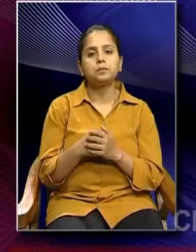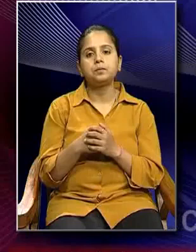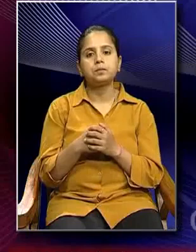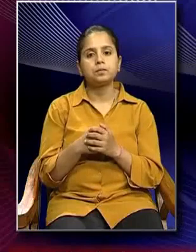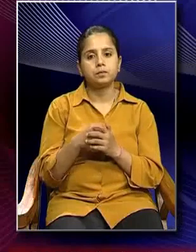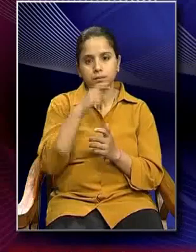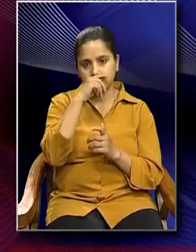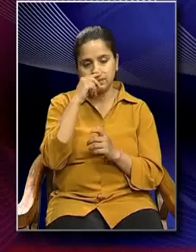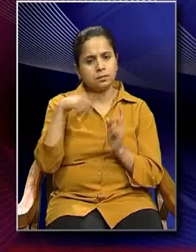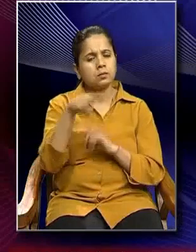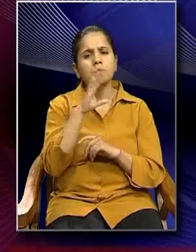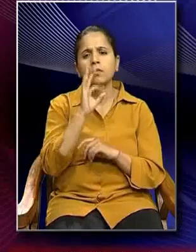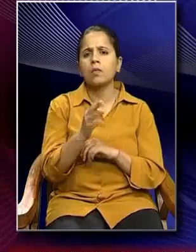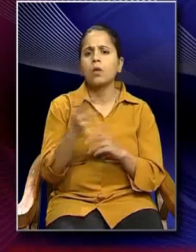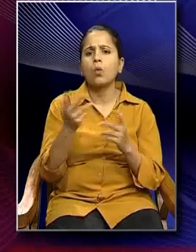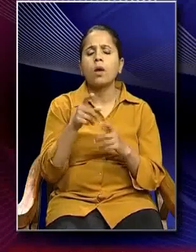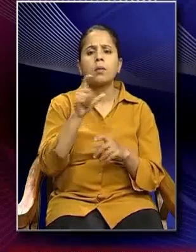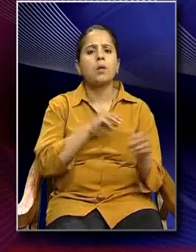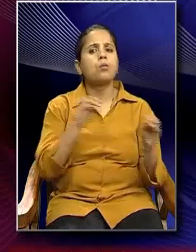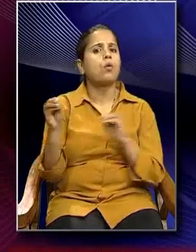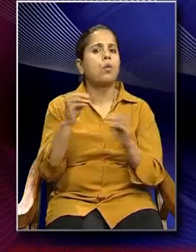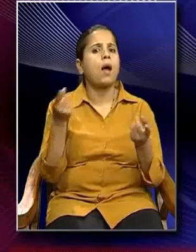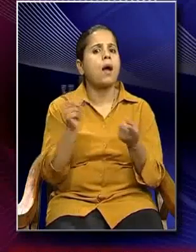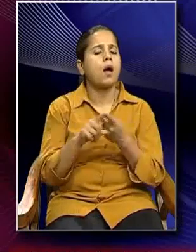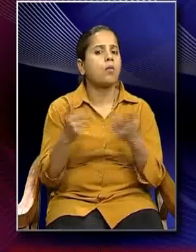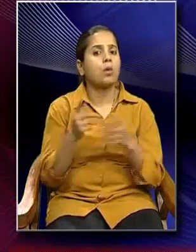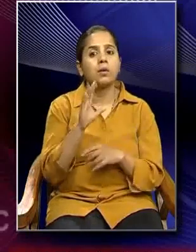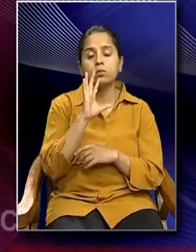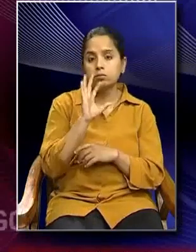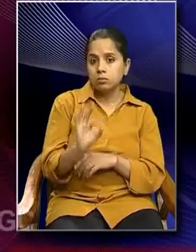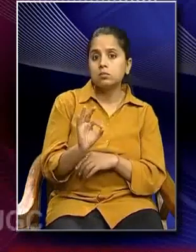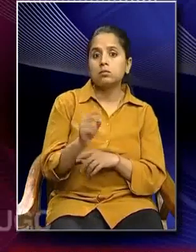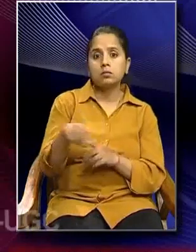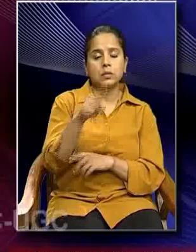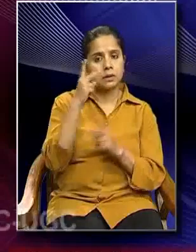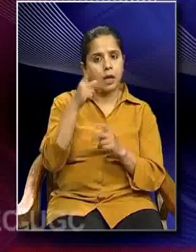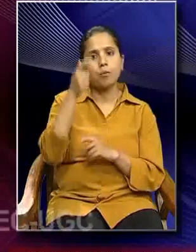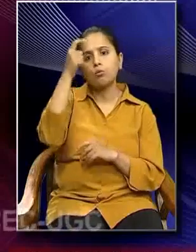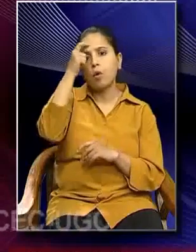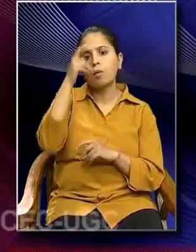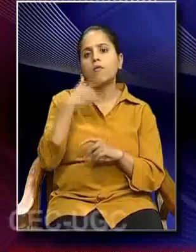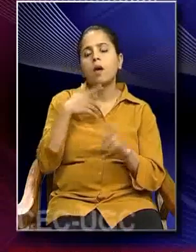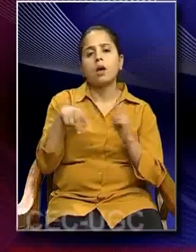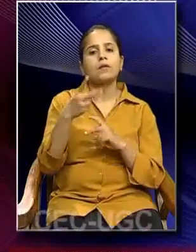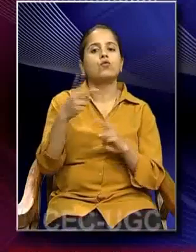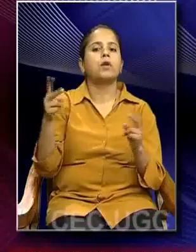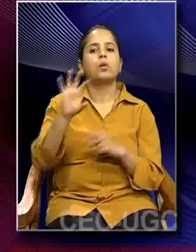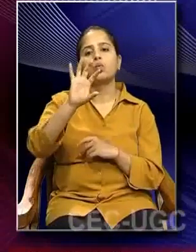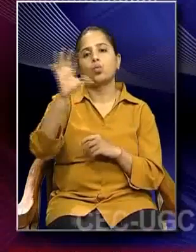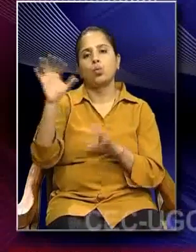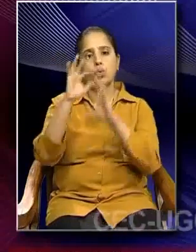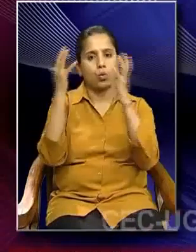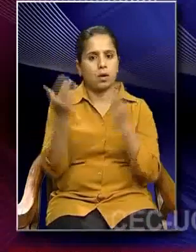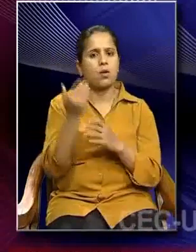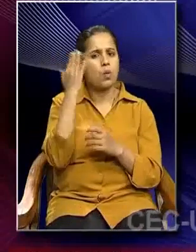So, what specific migration consequences are actually, considered as a problem in different part of the world, and